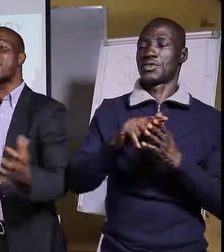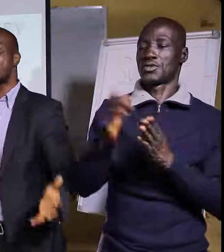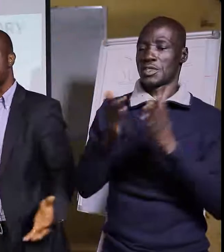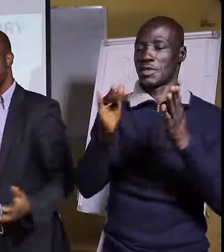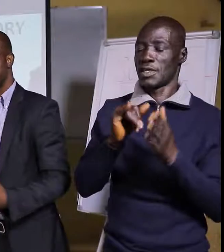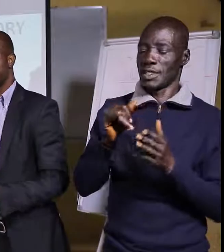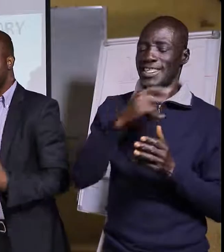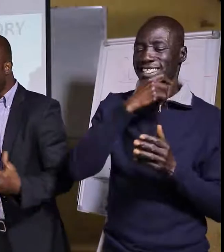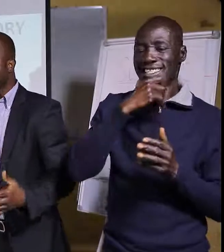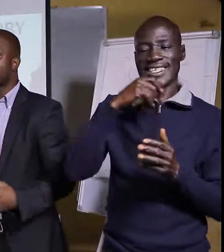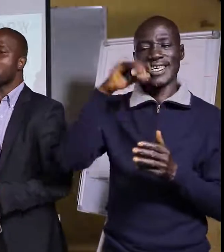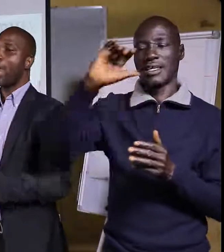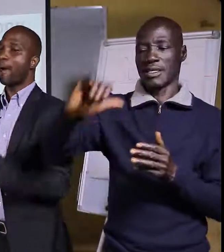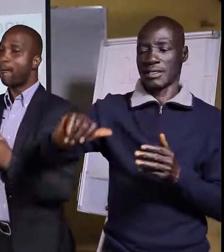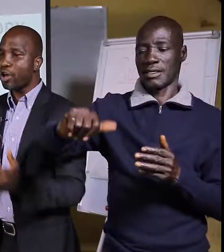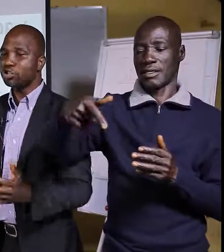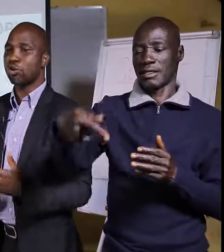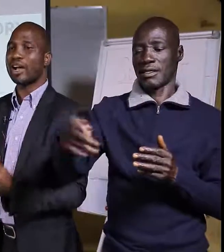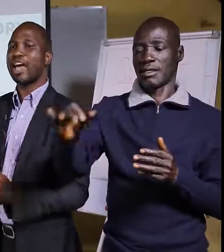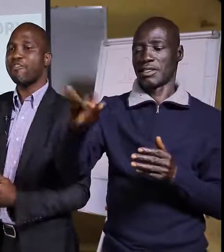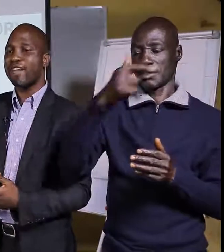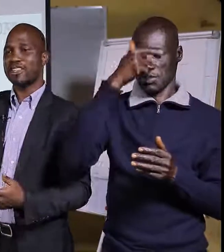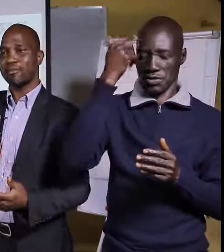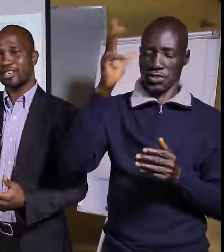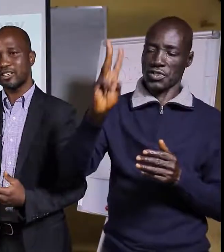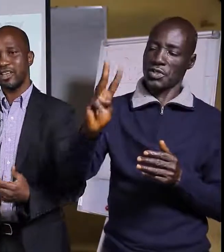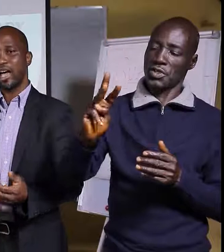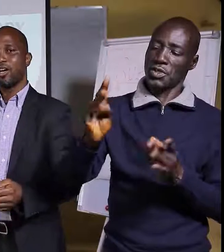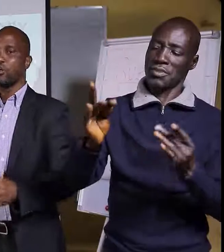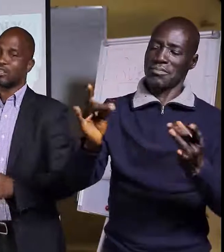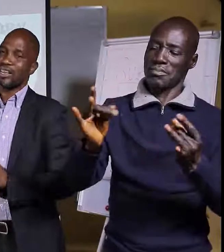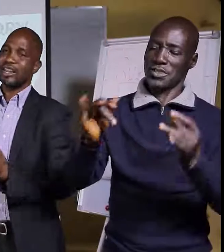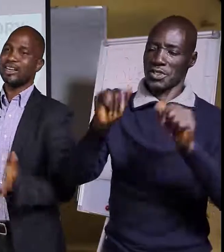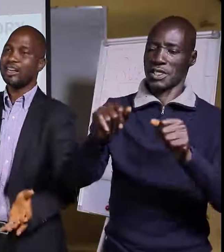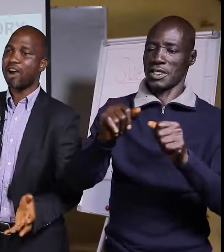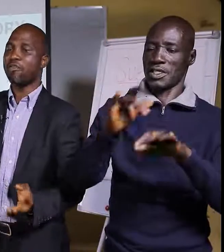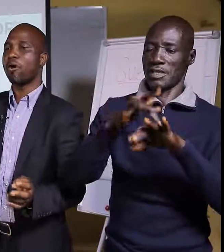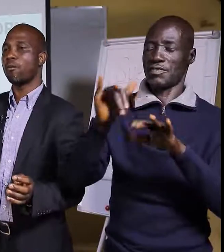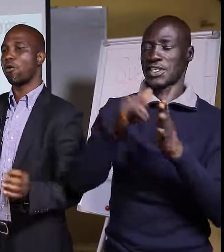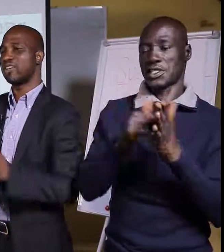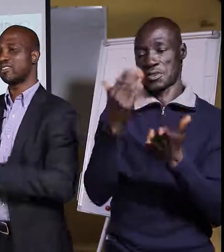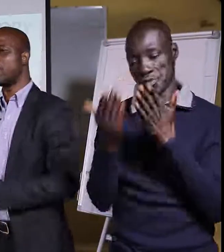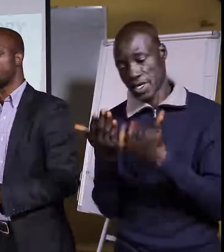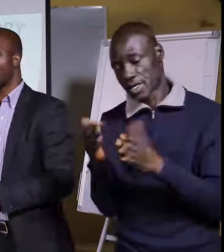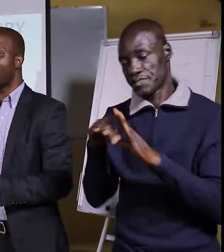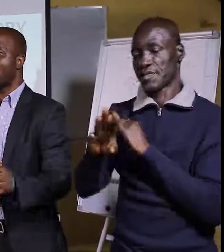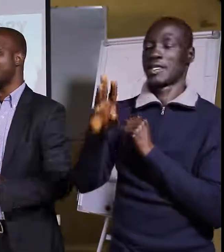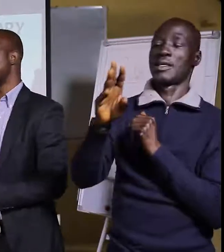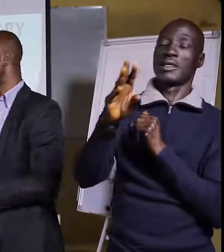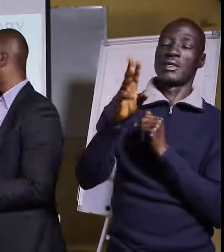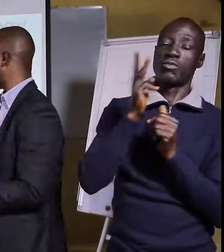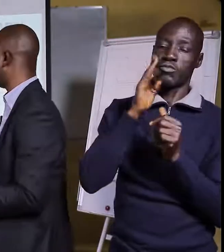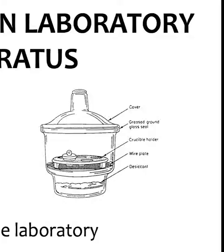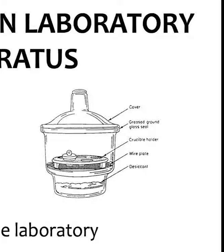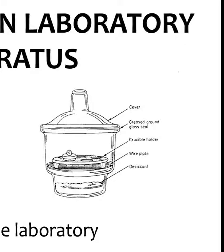a drying agent, because moisture can affect the material, which is either in leather form or a skin form, as